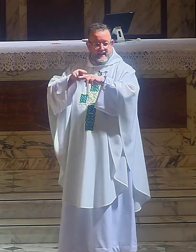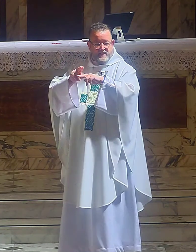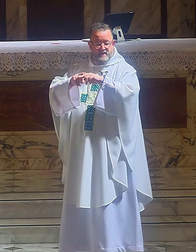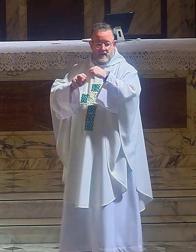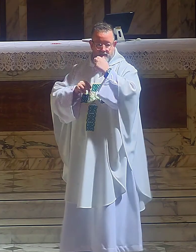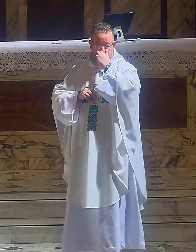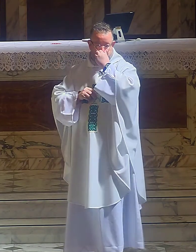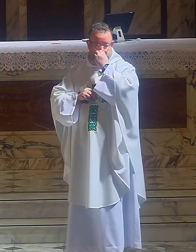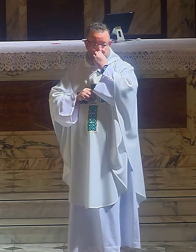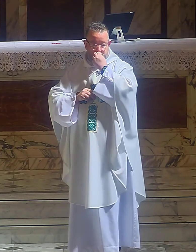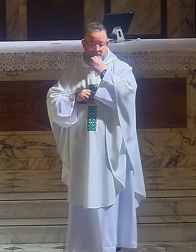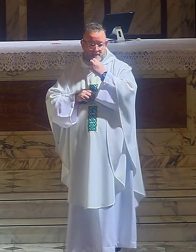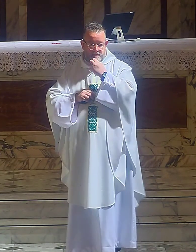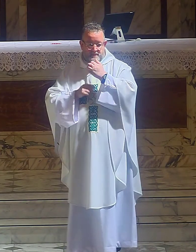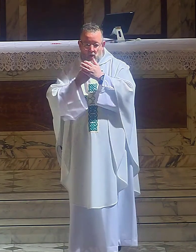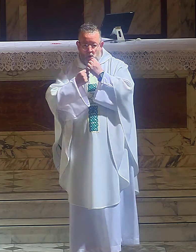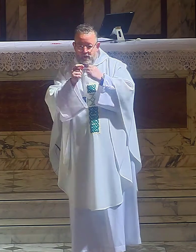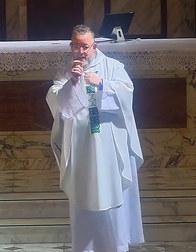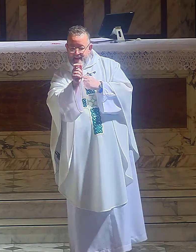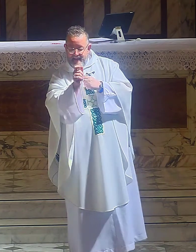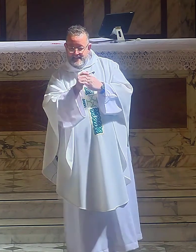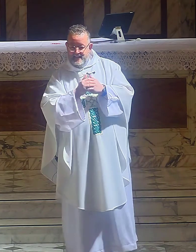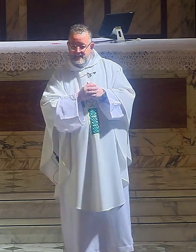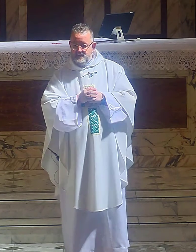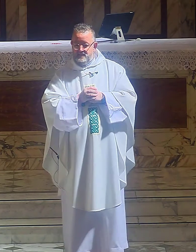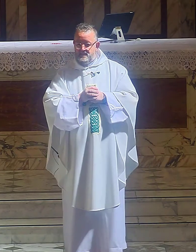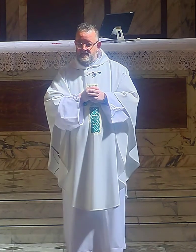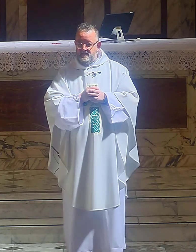his Father, only a bit,